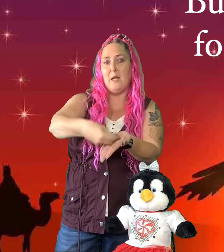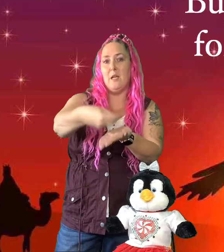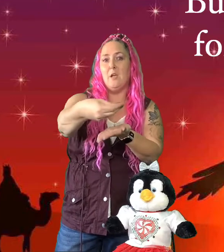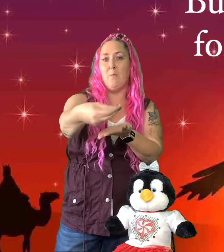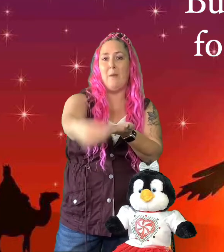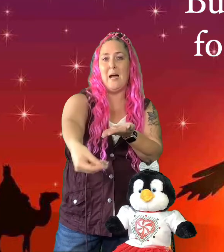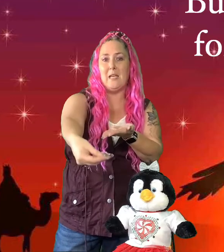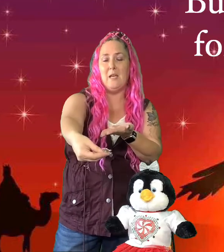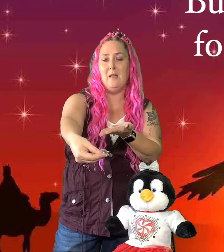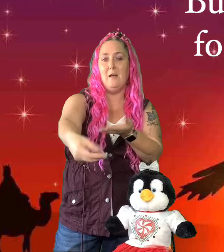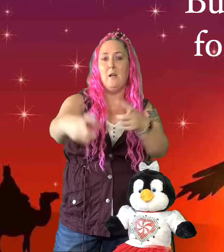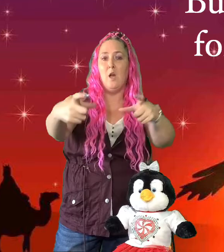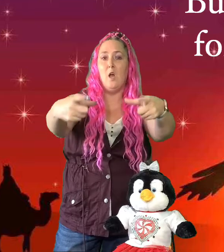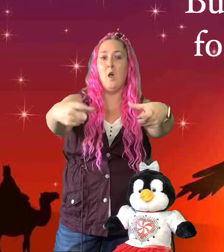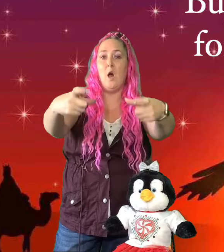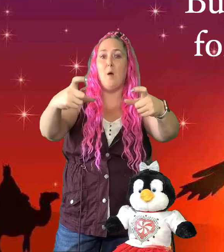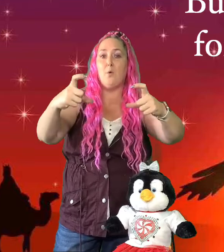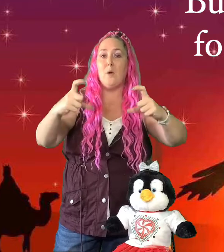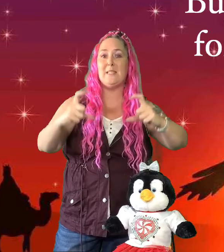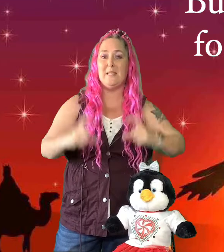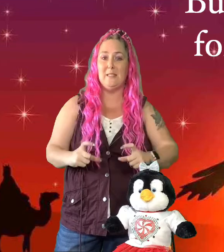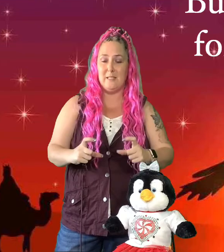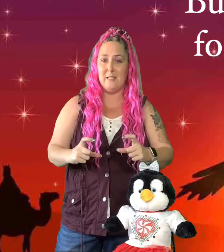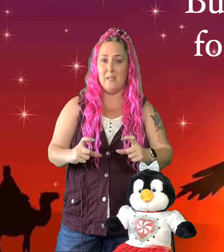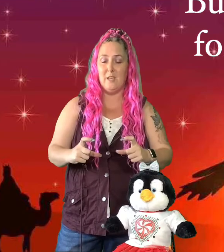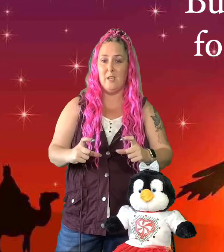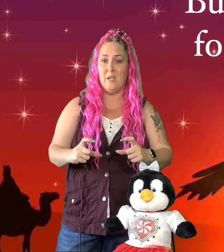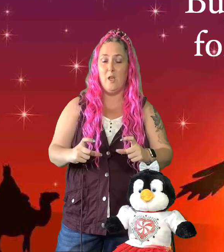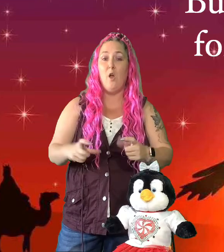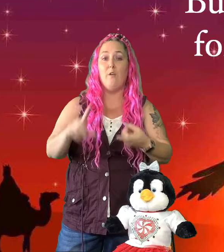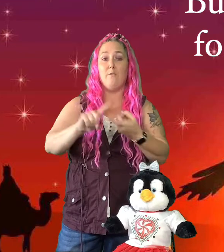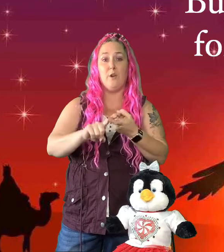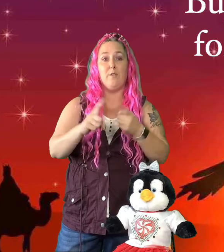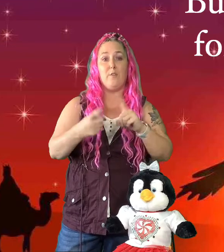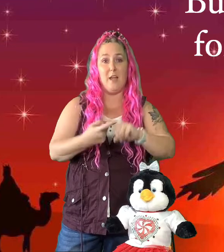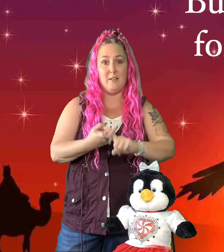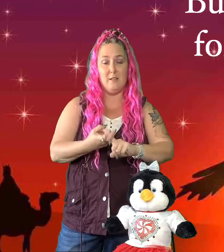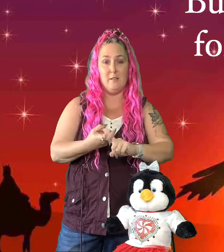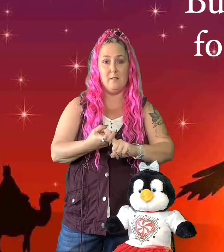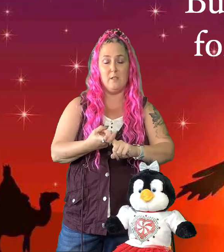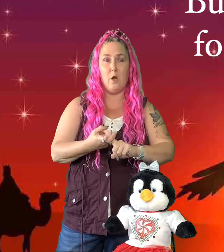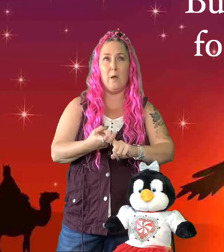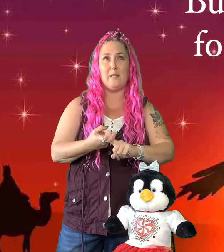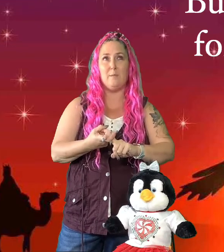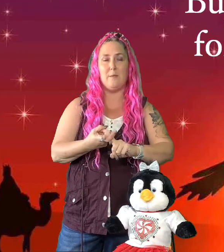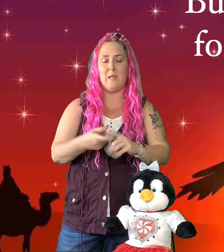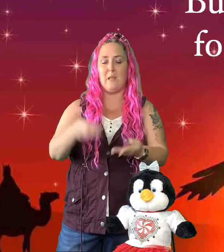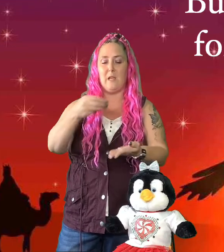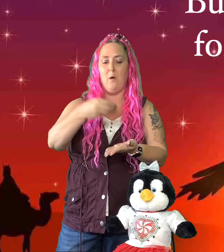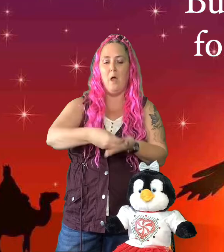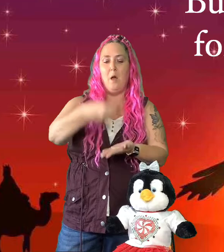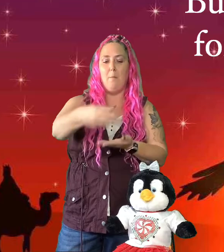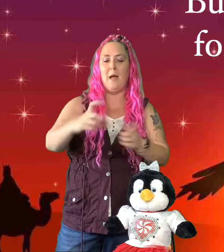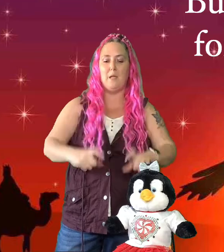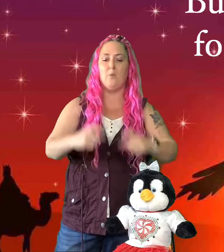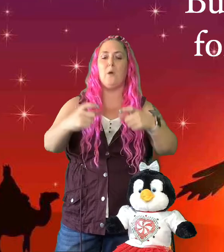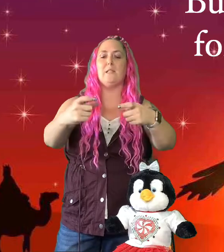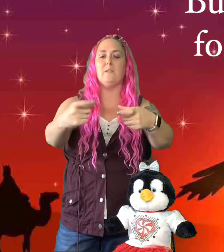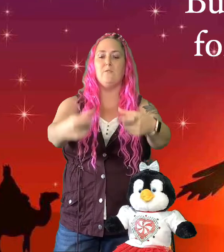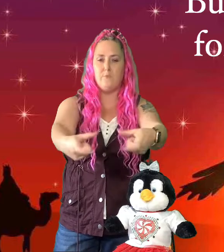you're buying a present for your friend. So, and sometimes I think I go, buying presents